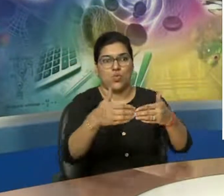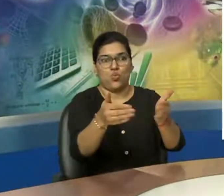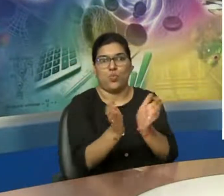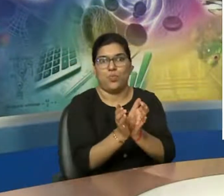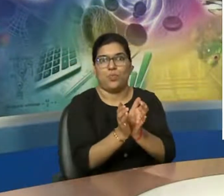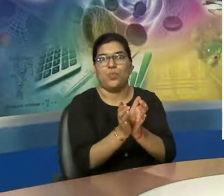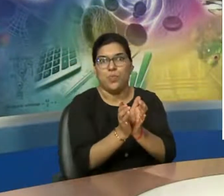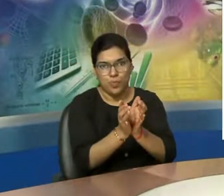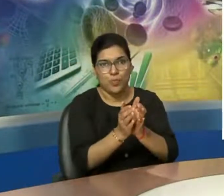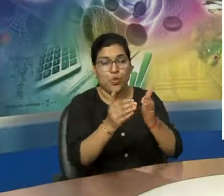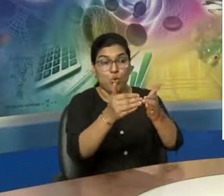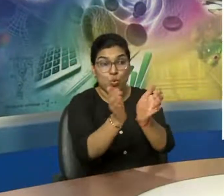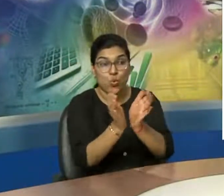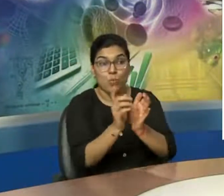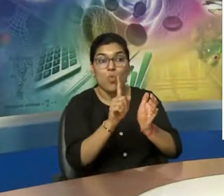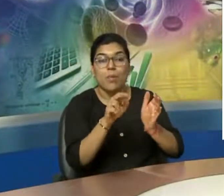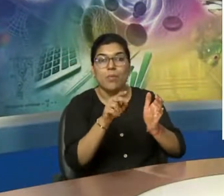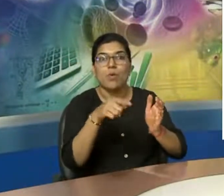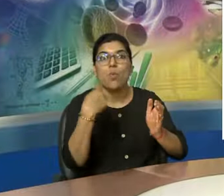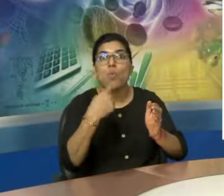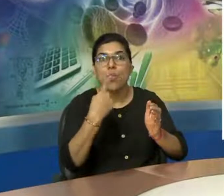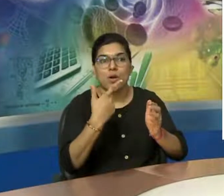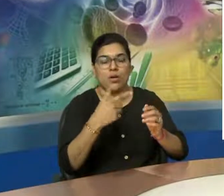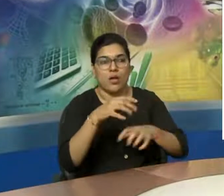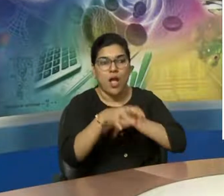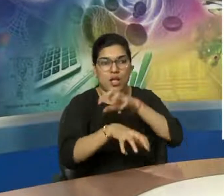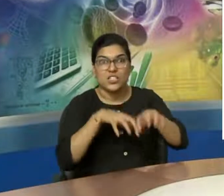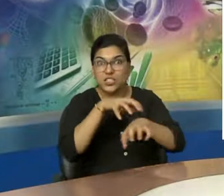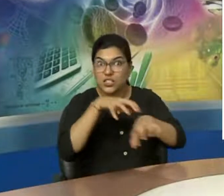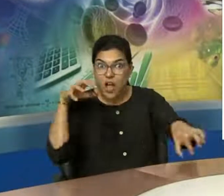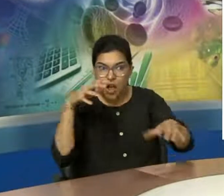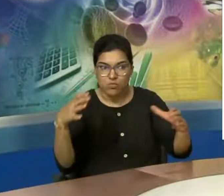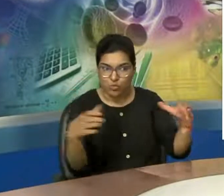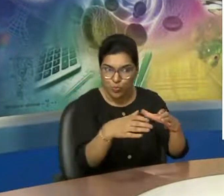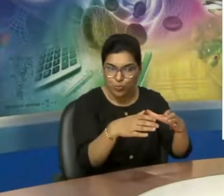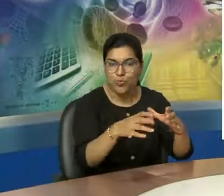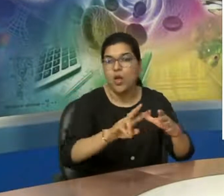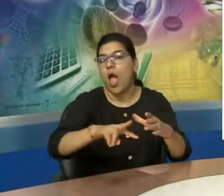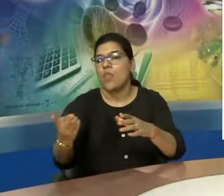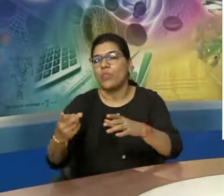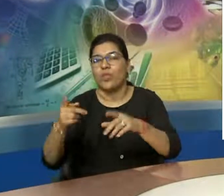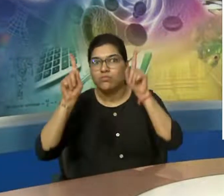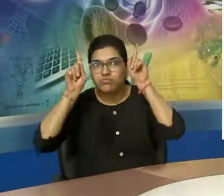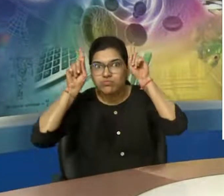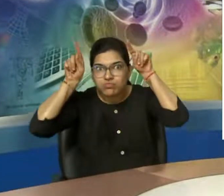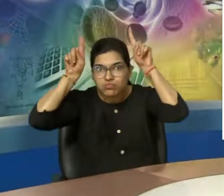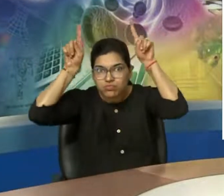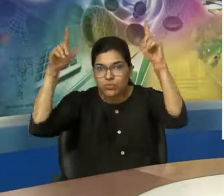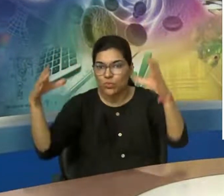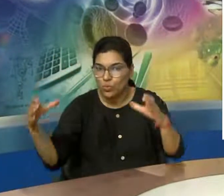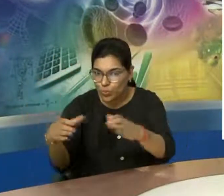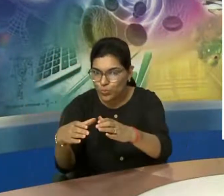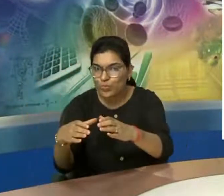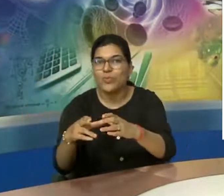species, that word is used. And the third level is community.